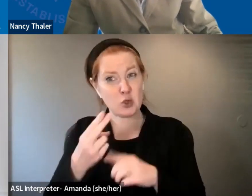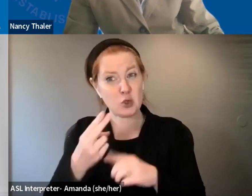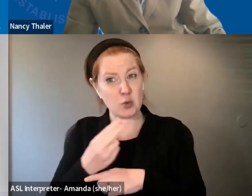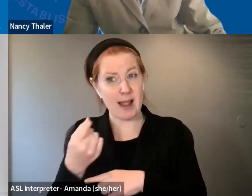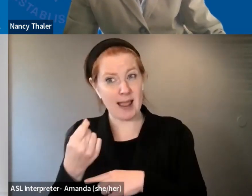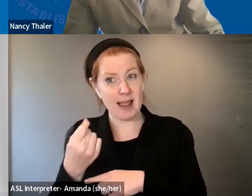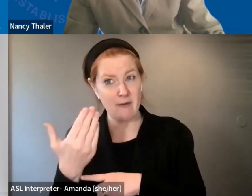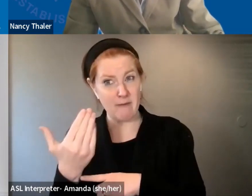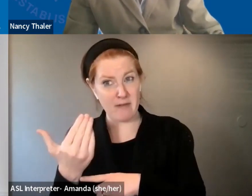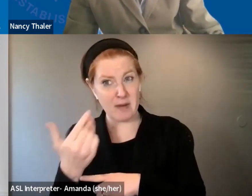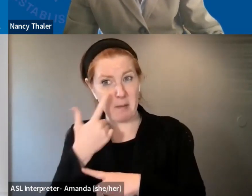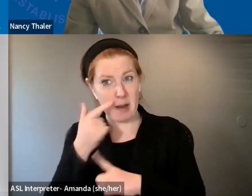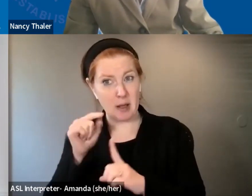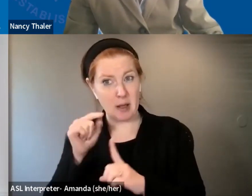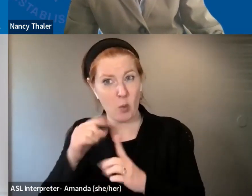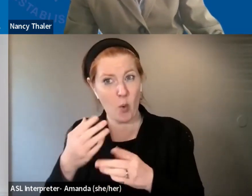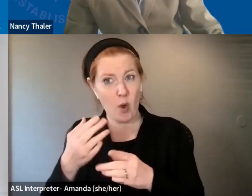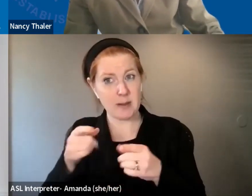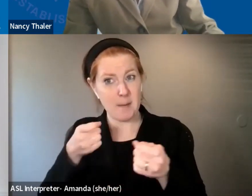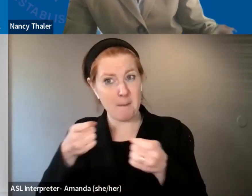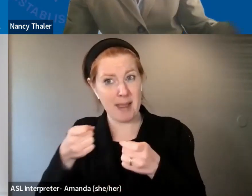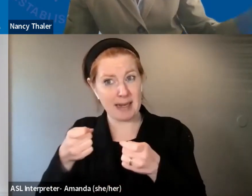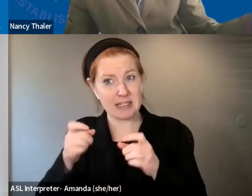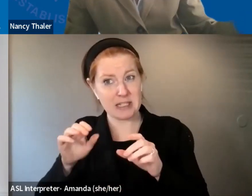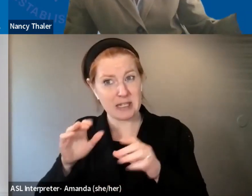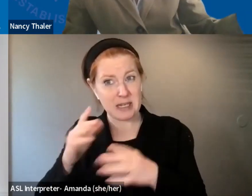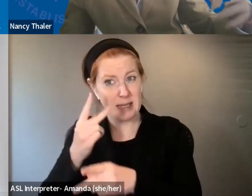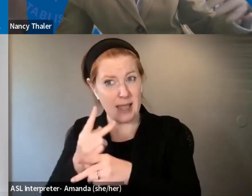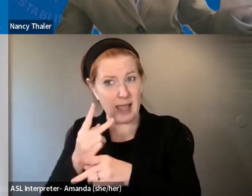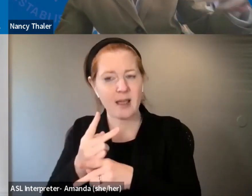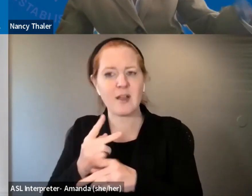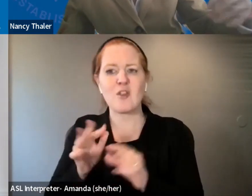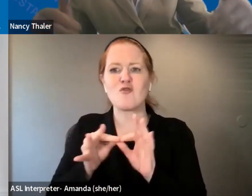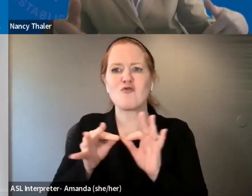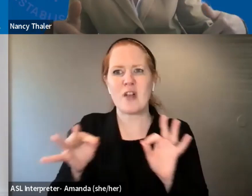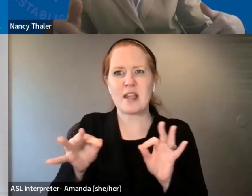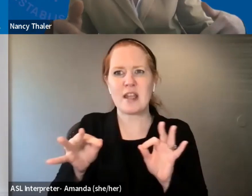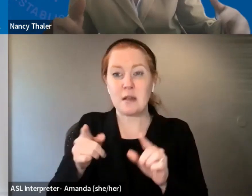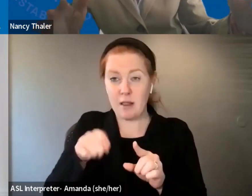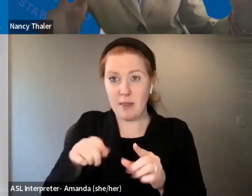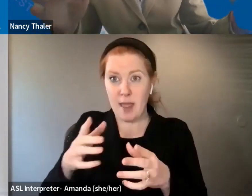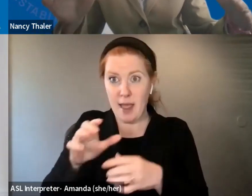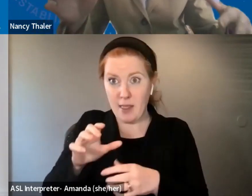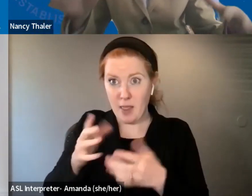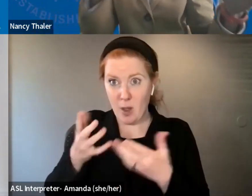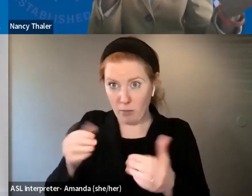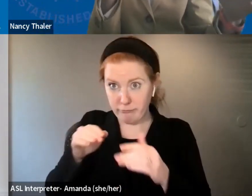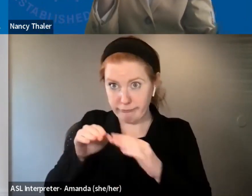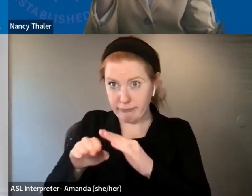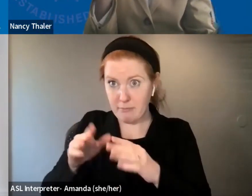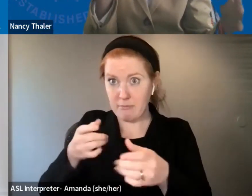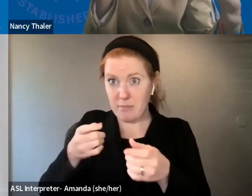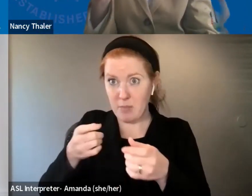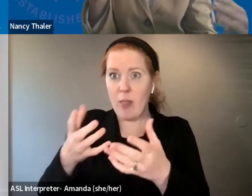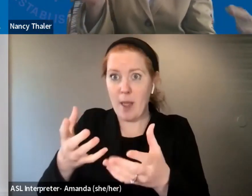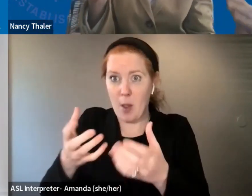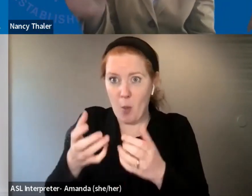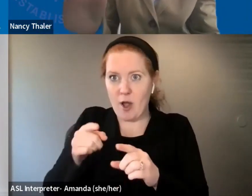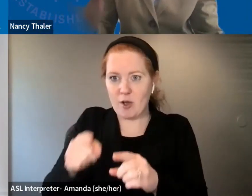want to do managed care? Well, the phrasing, they want a MCO to come in, it's that they want